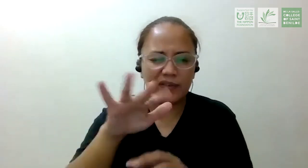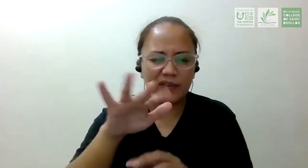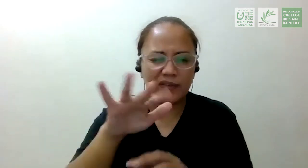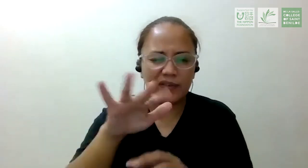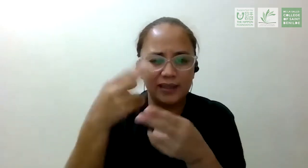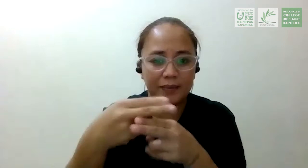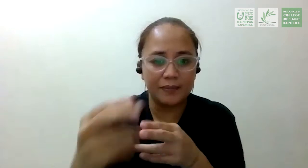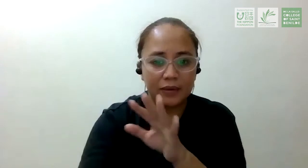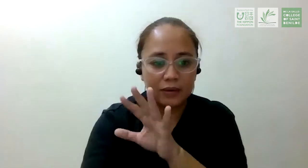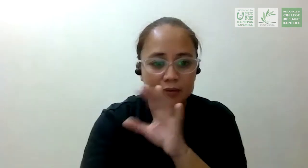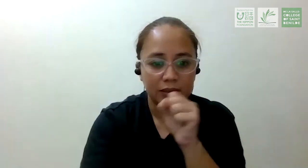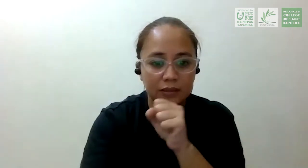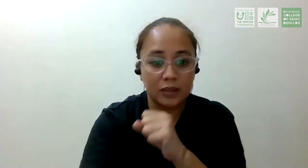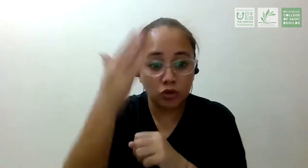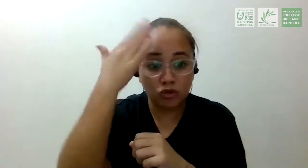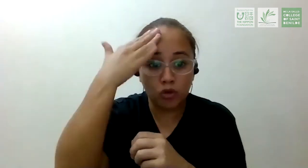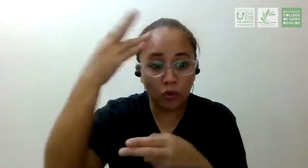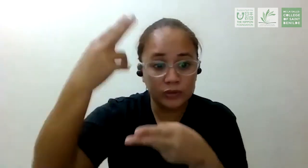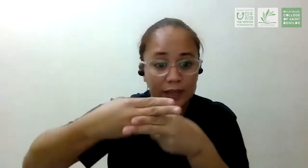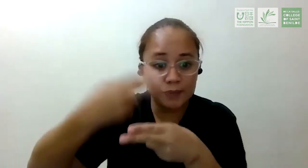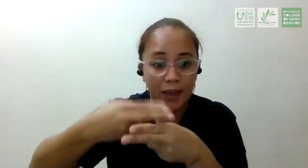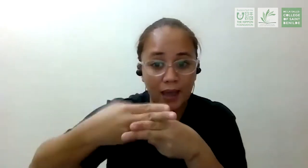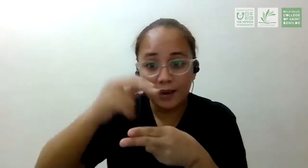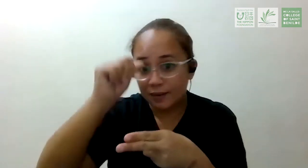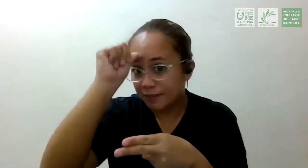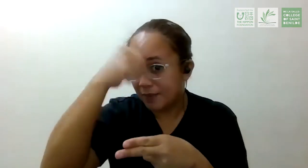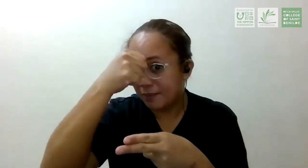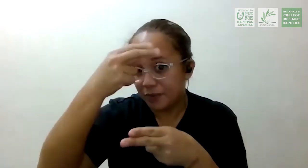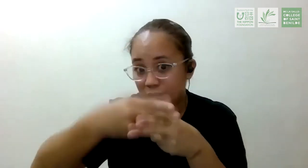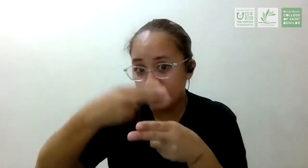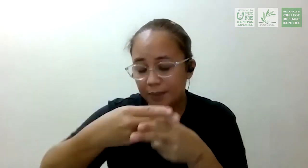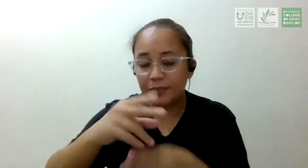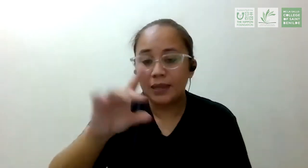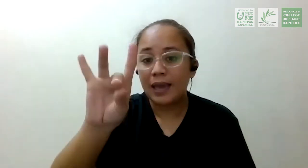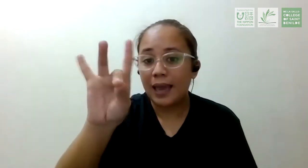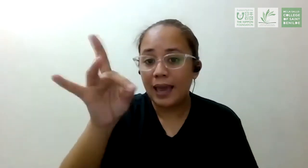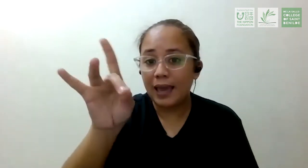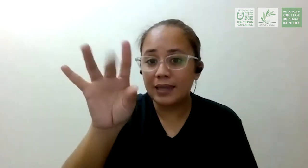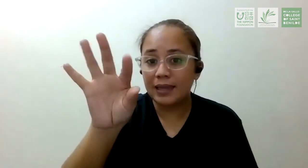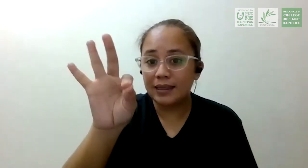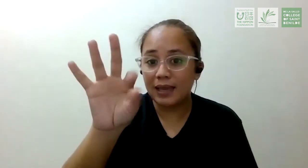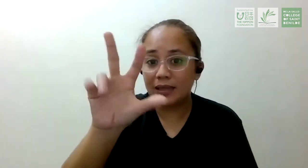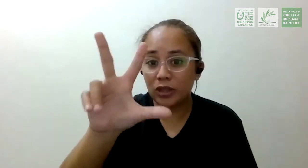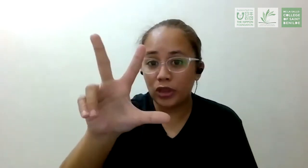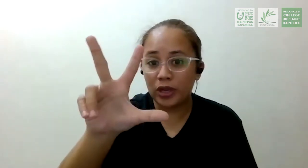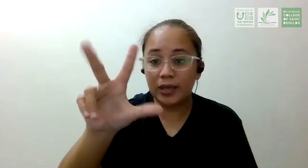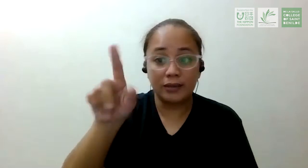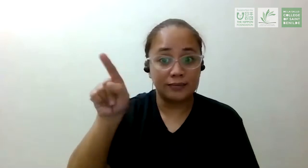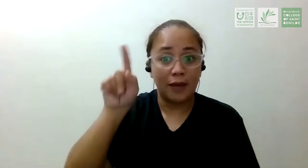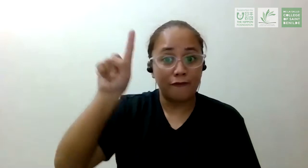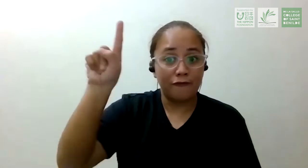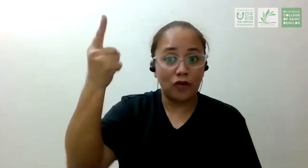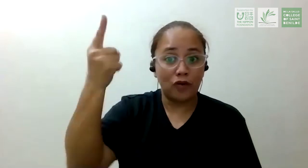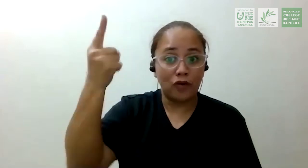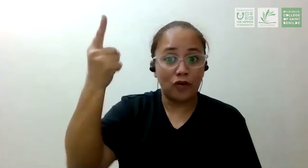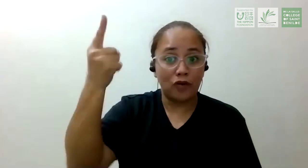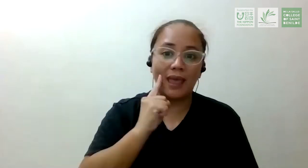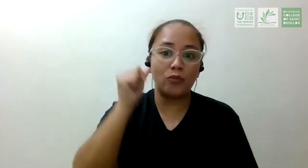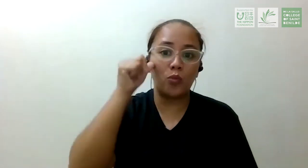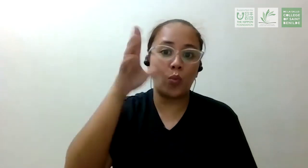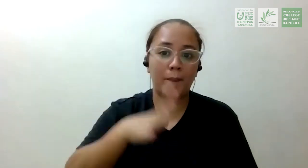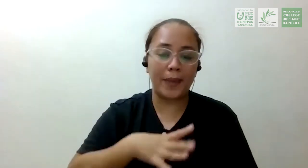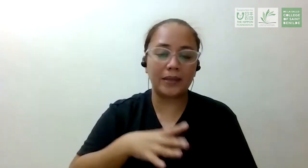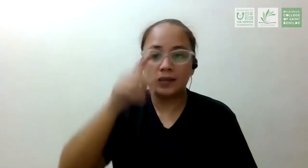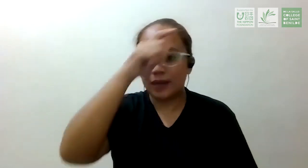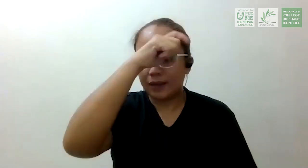So you should know her name and that it was 1893 and she's the first deaf woman to graduate from